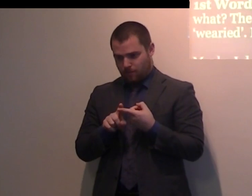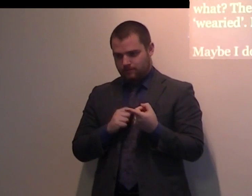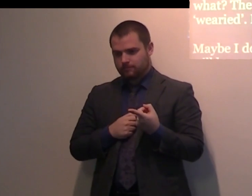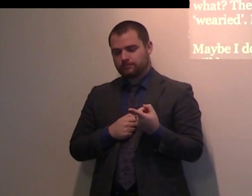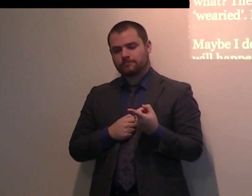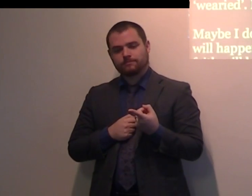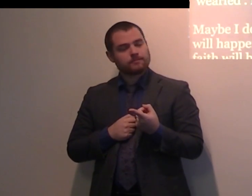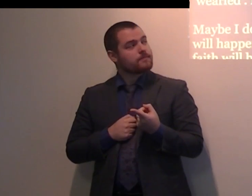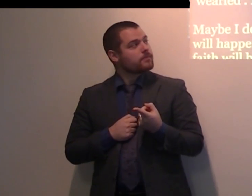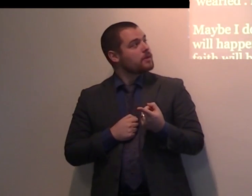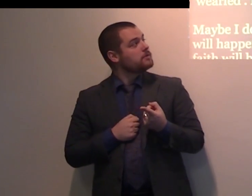First word, discouraged.